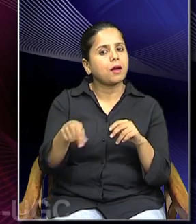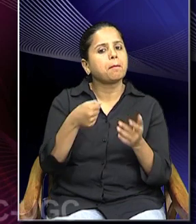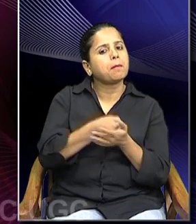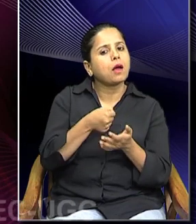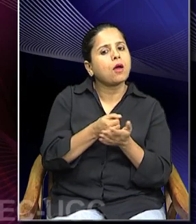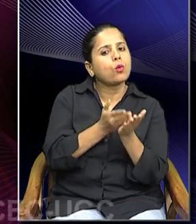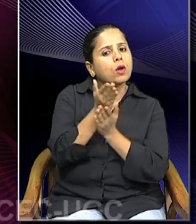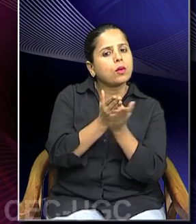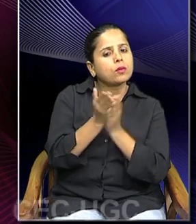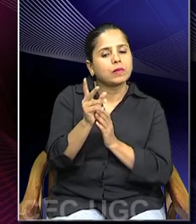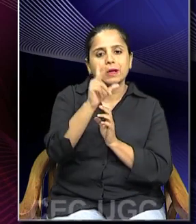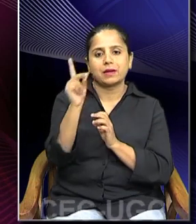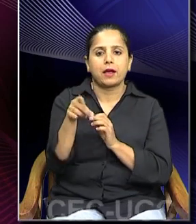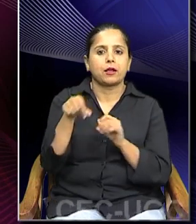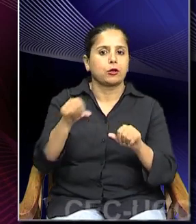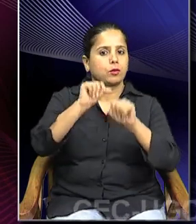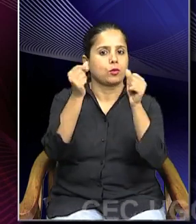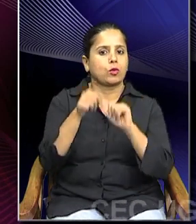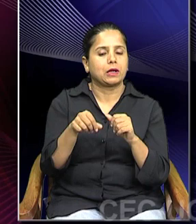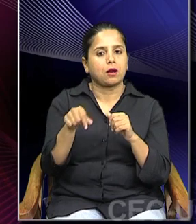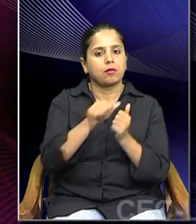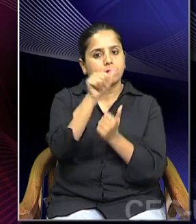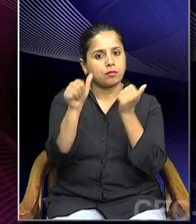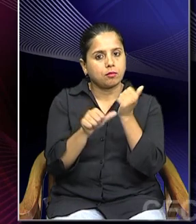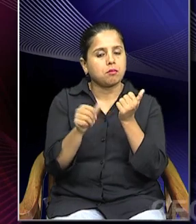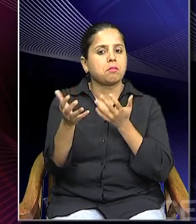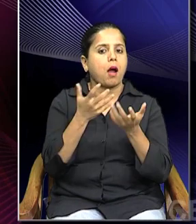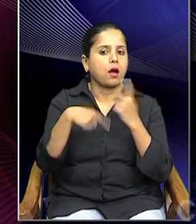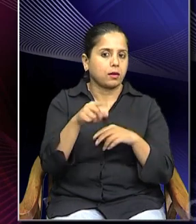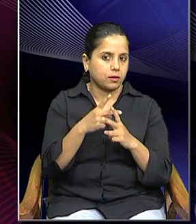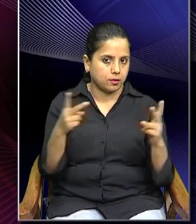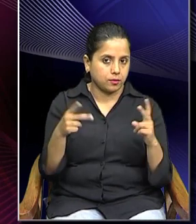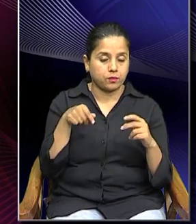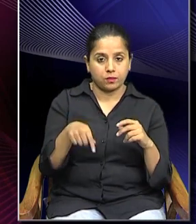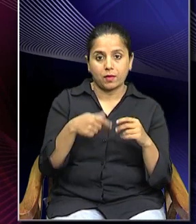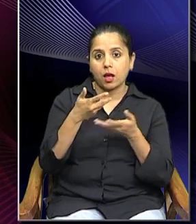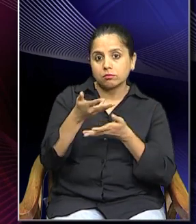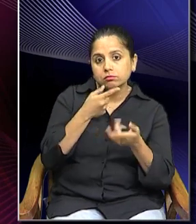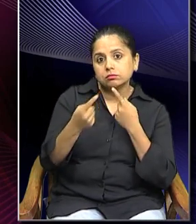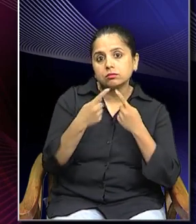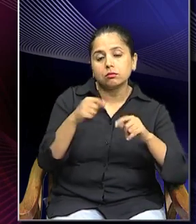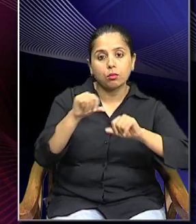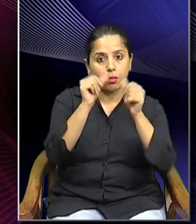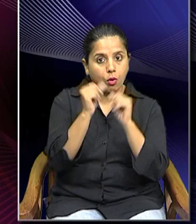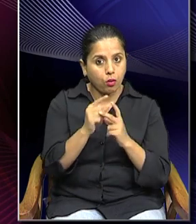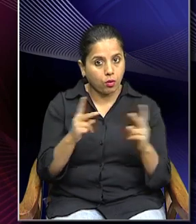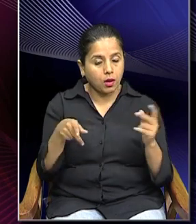the second model, which is the subordinate market. As an interactive model,